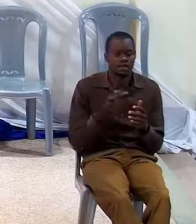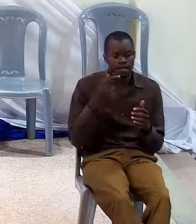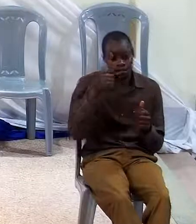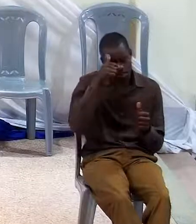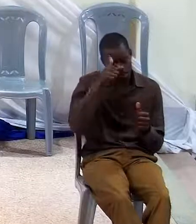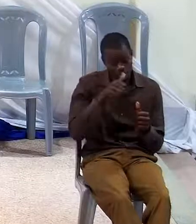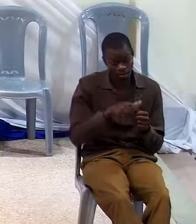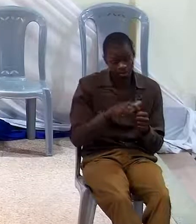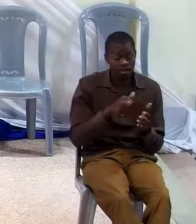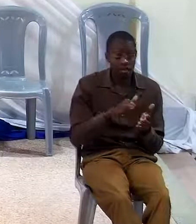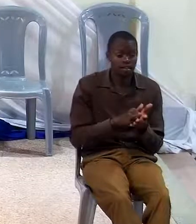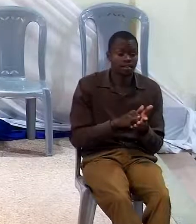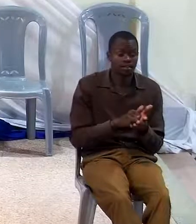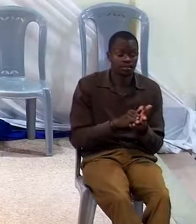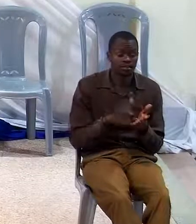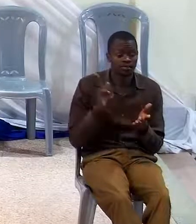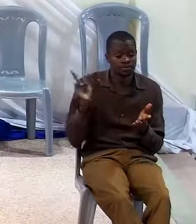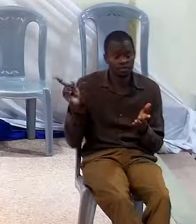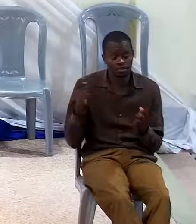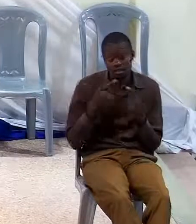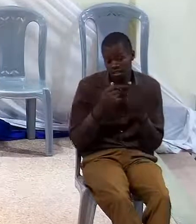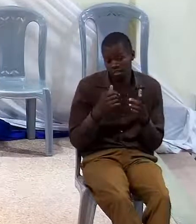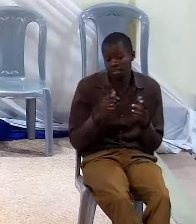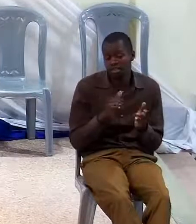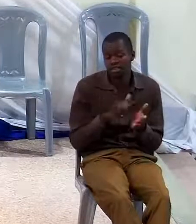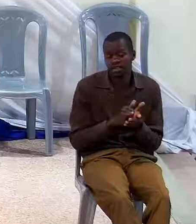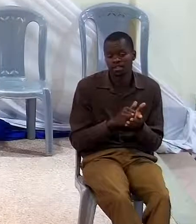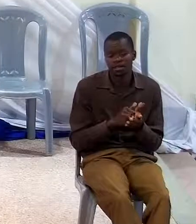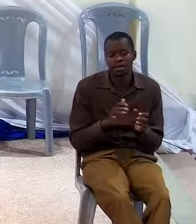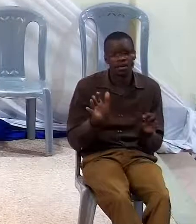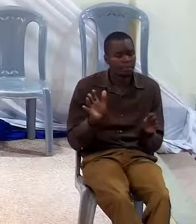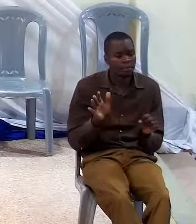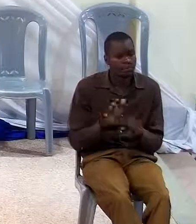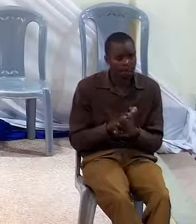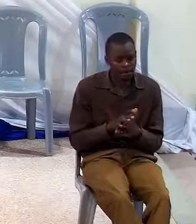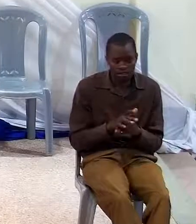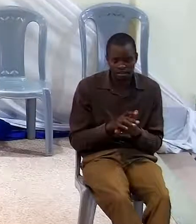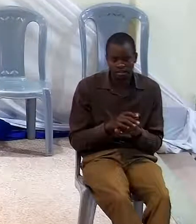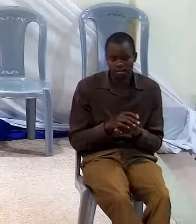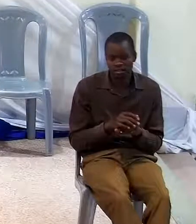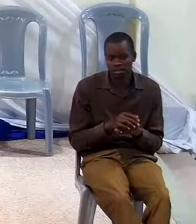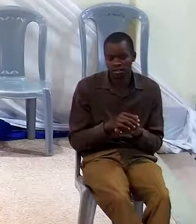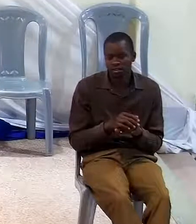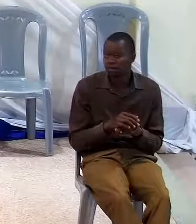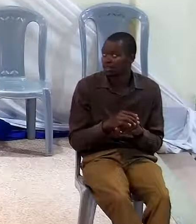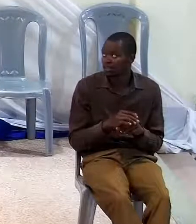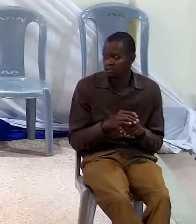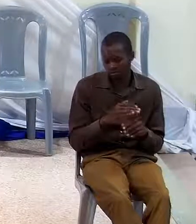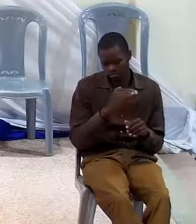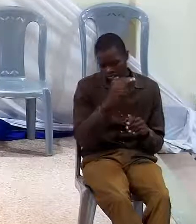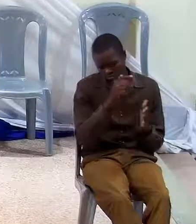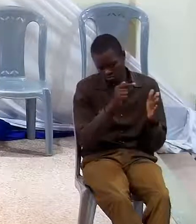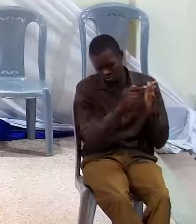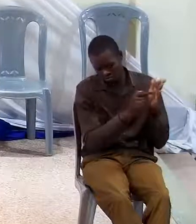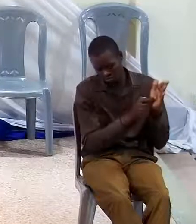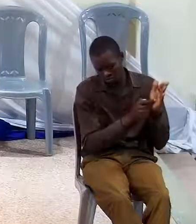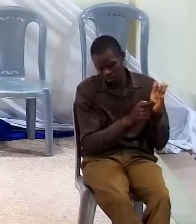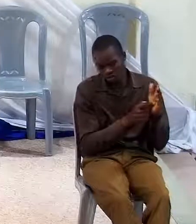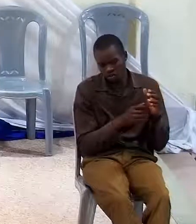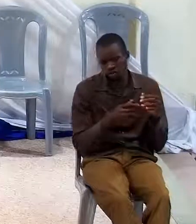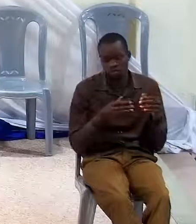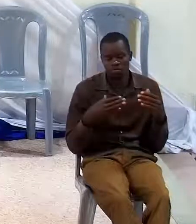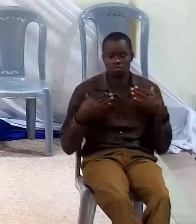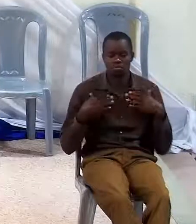the most culprit of excessive weight gain, is adipose,